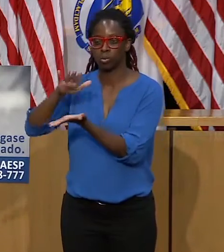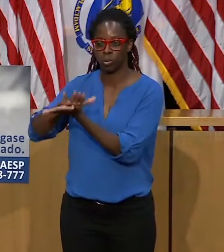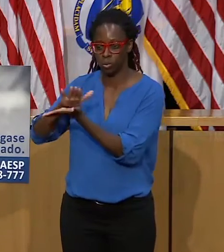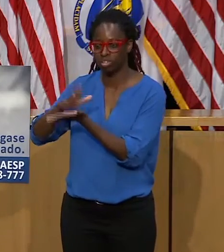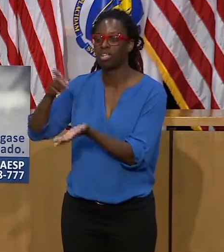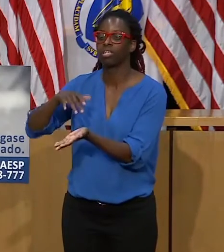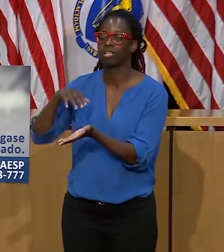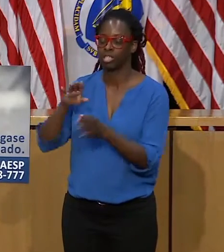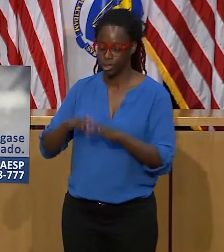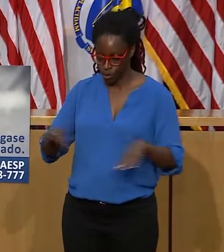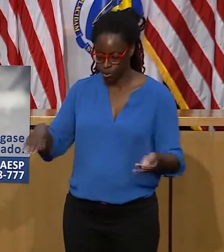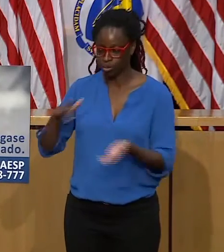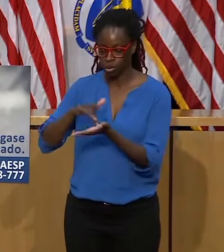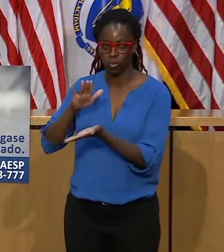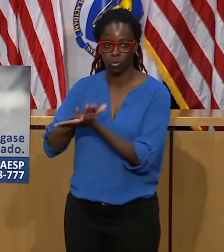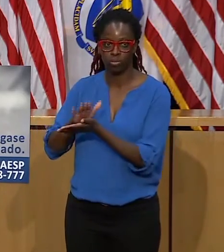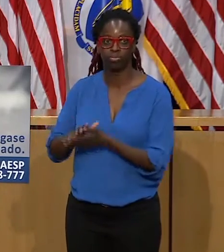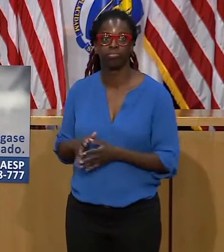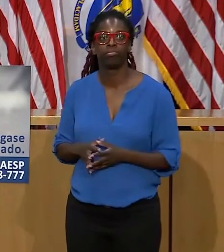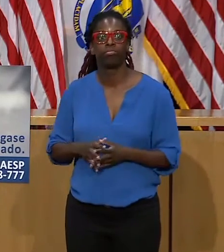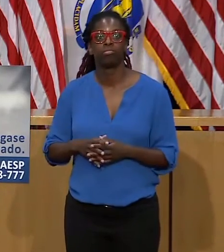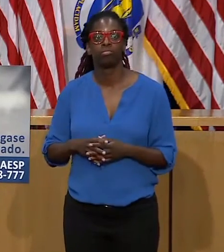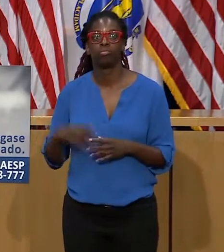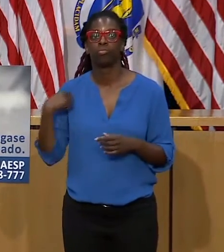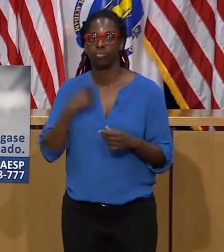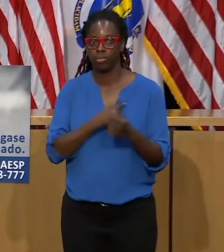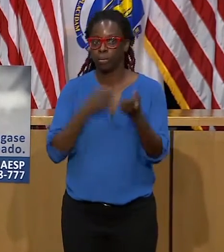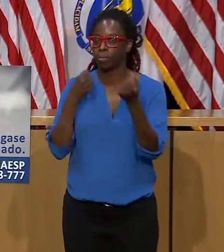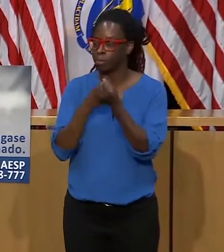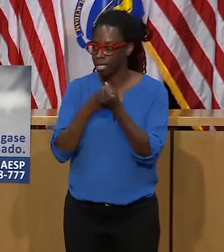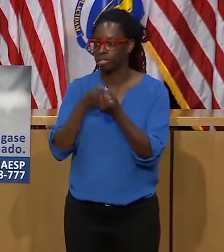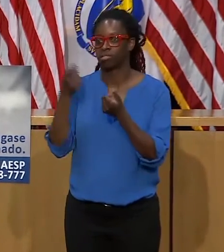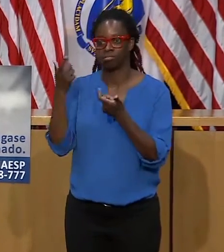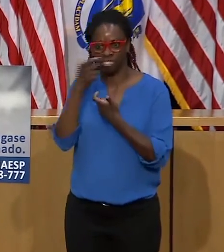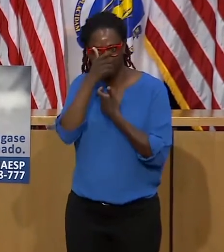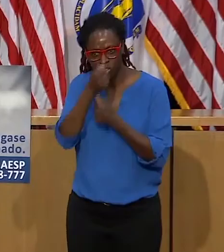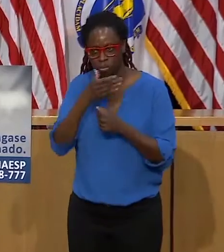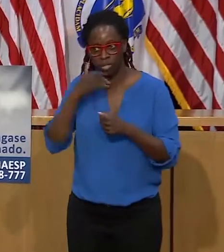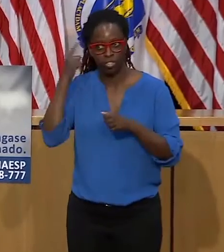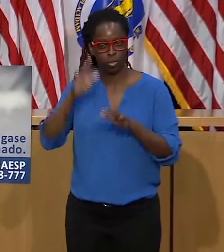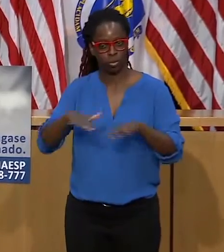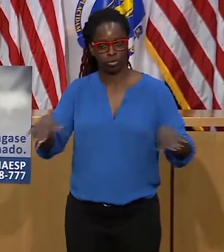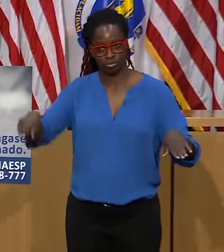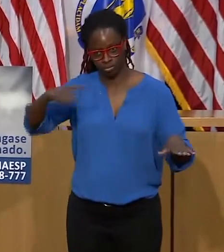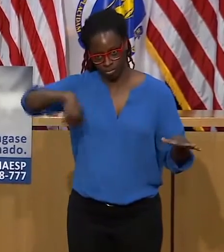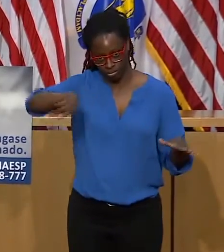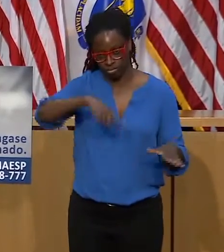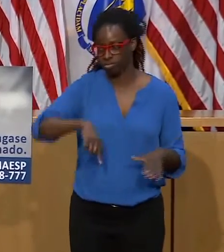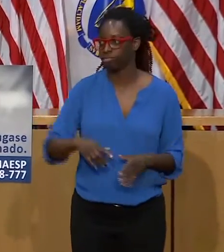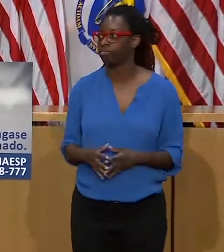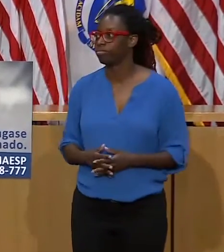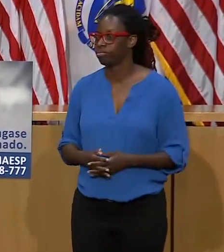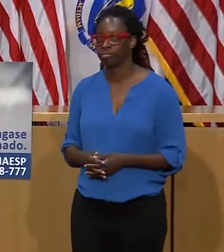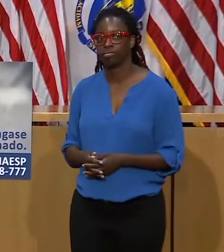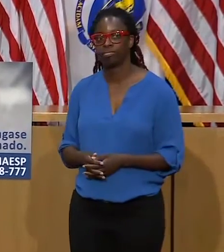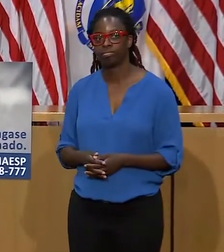in the best interests of the children in the Commonwealth. Thank you. I will now turn things over to Secretary